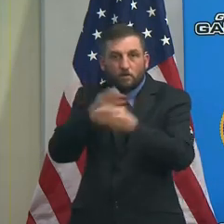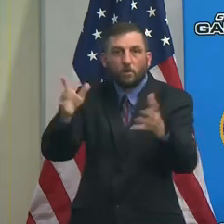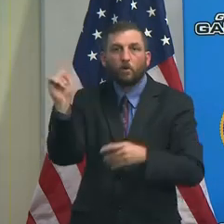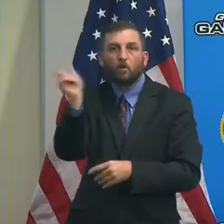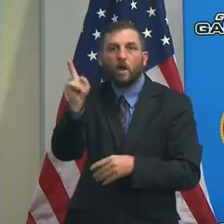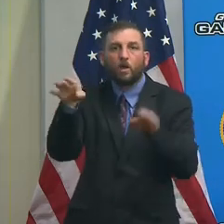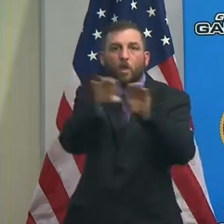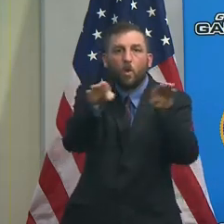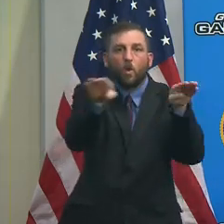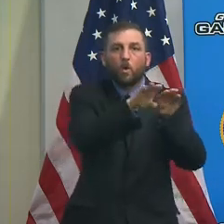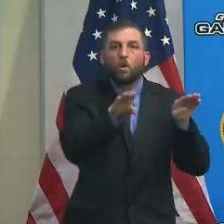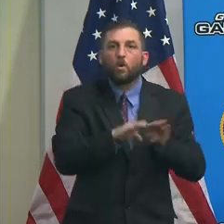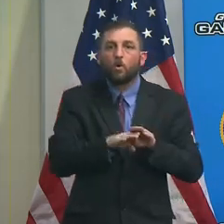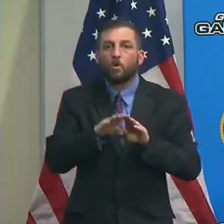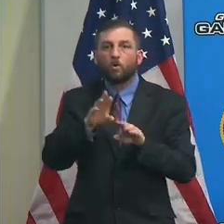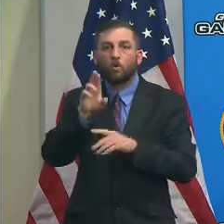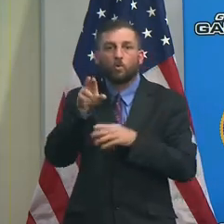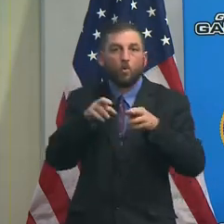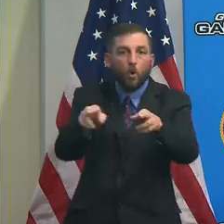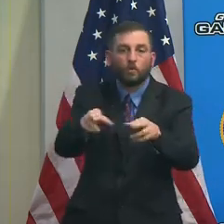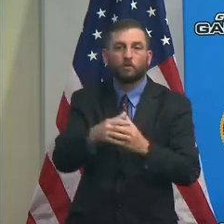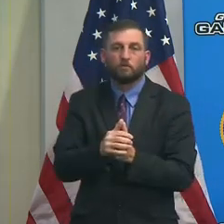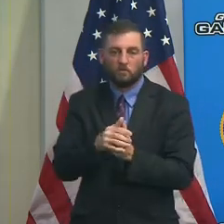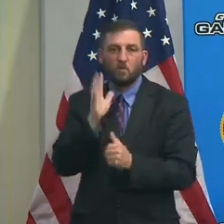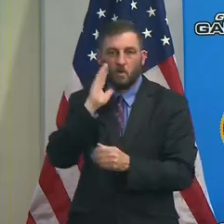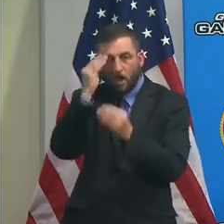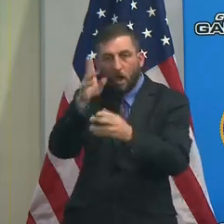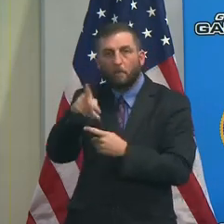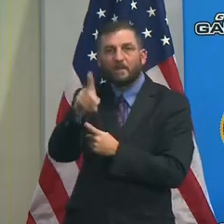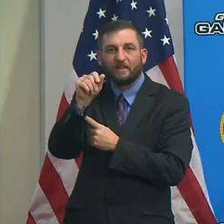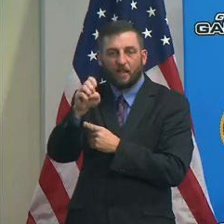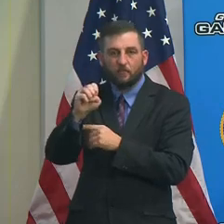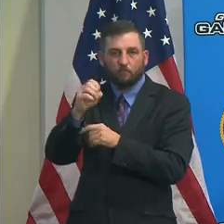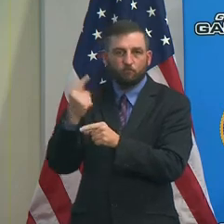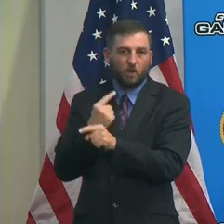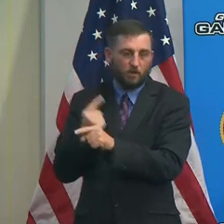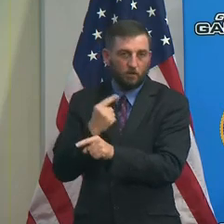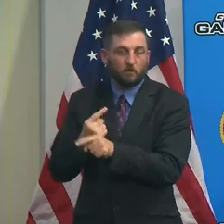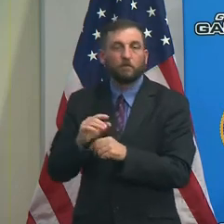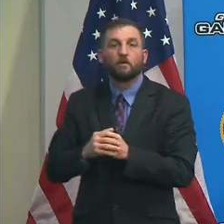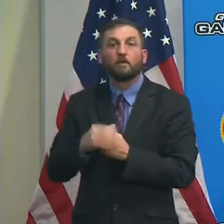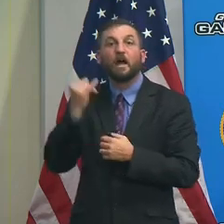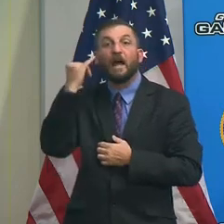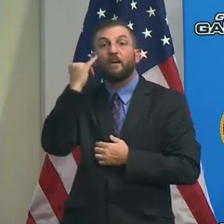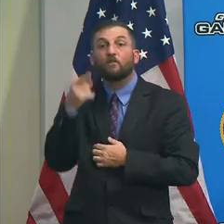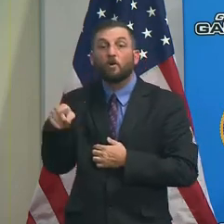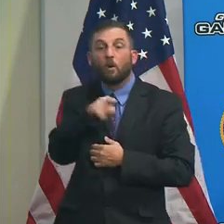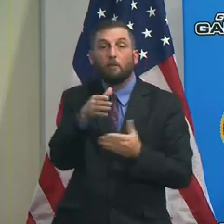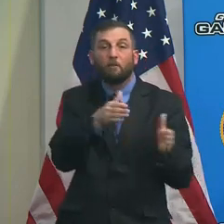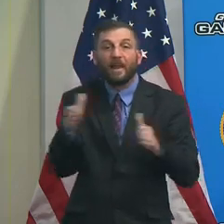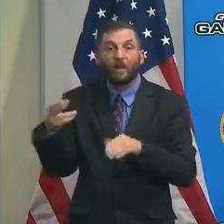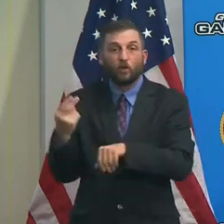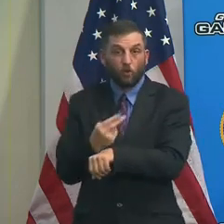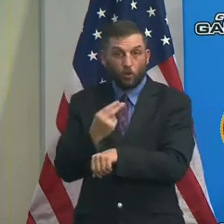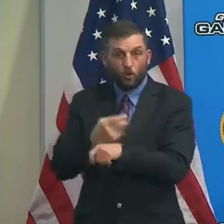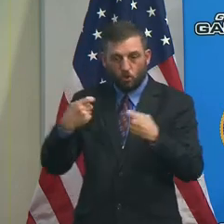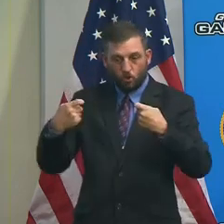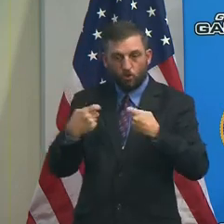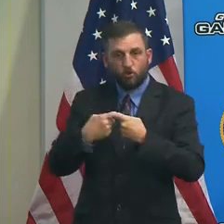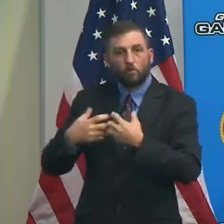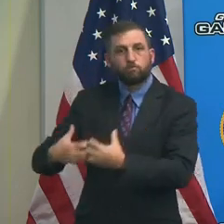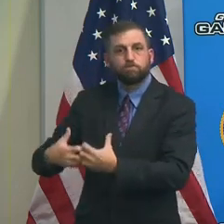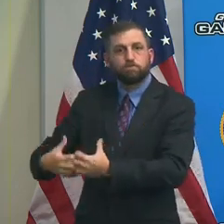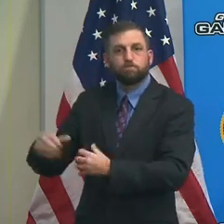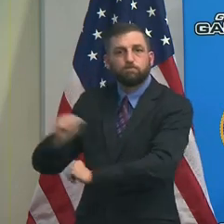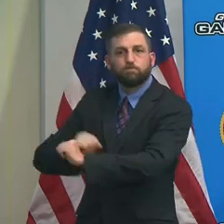It's real-time information. As we have mentioned many times, if you're going to be using a generator, please make